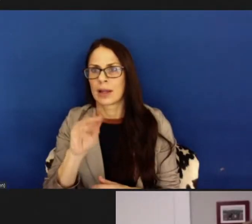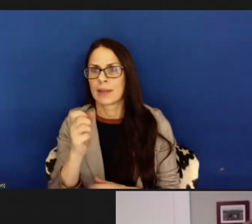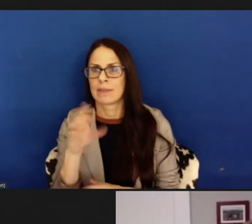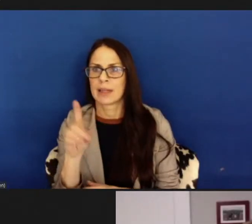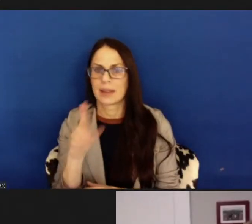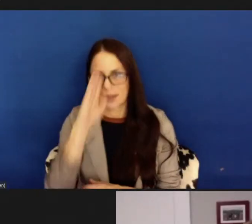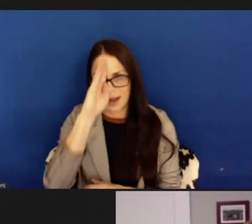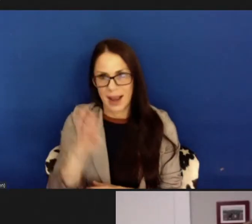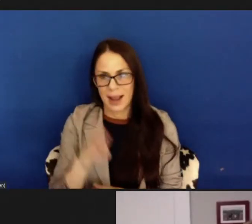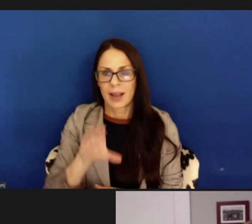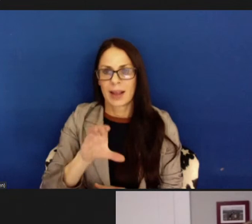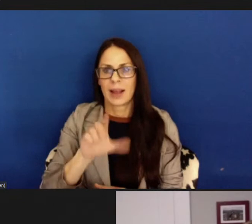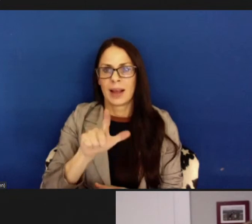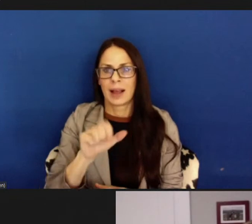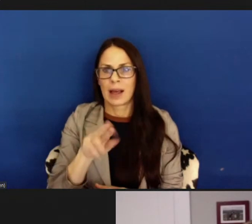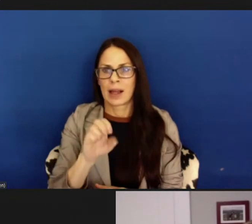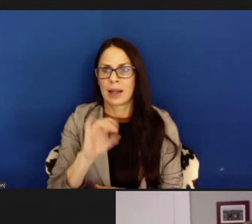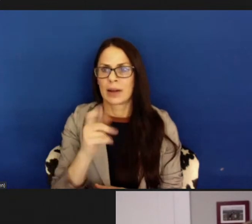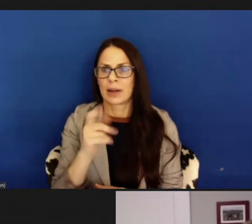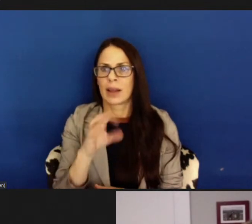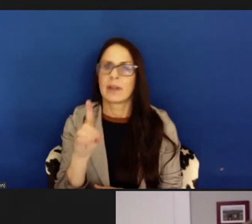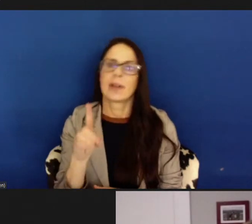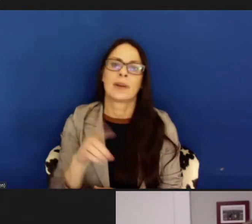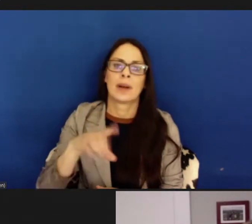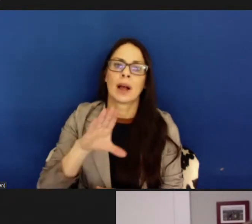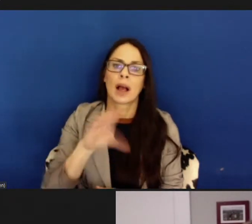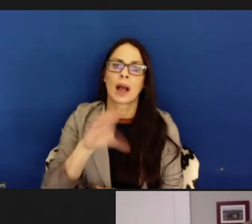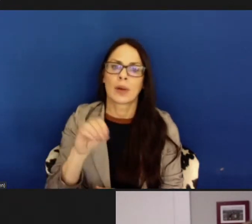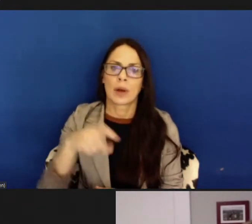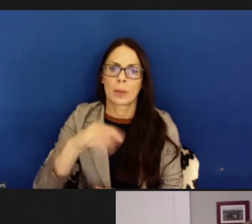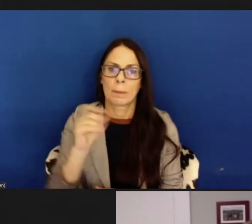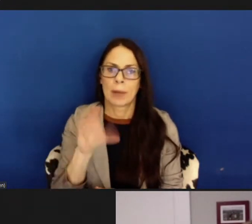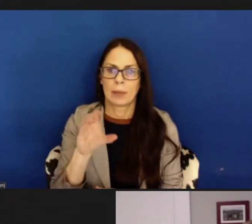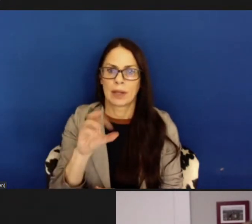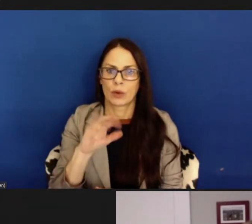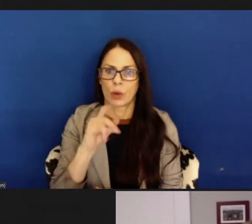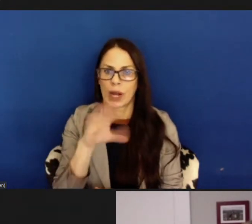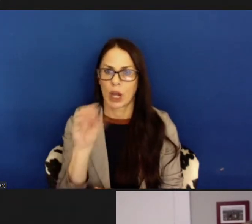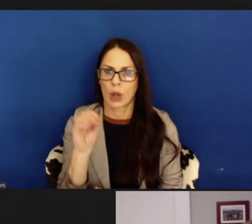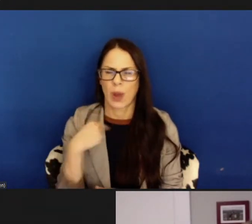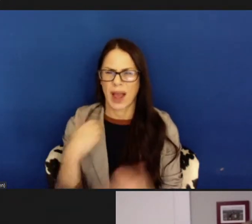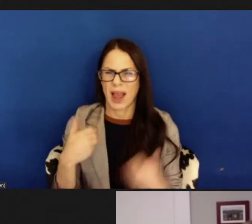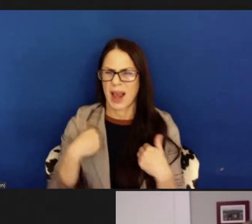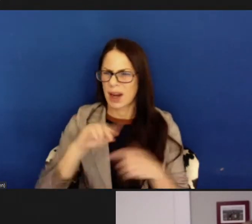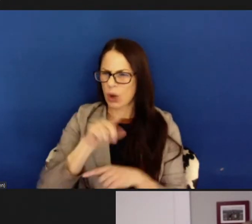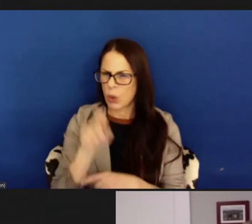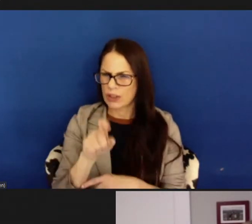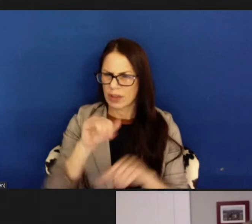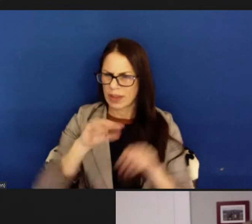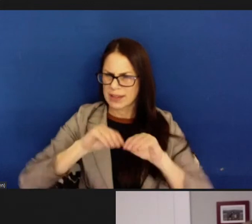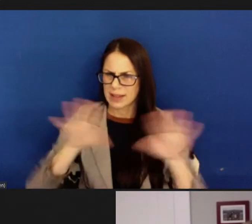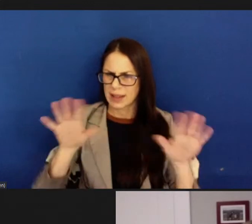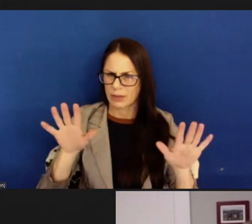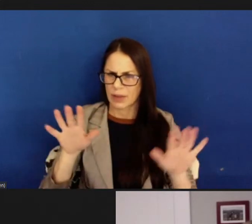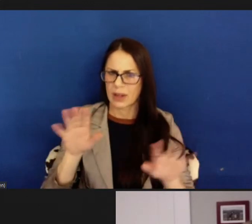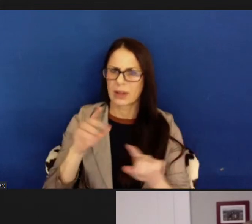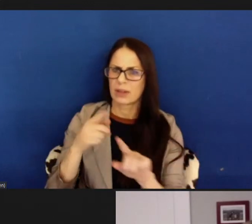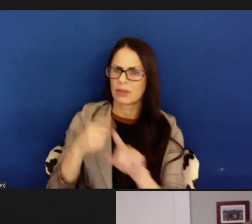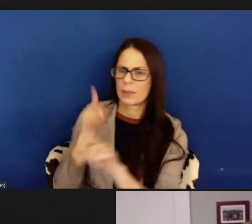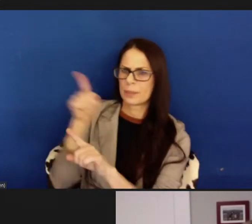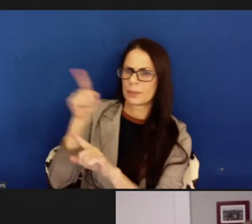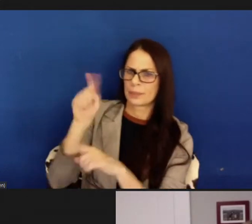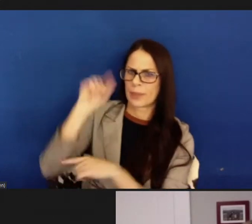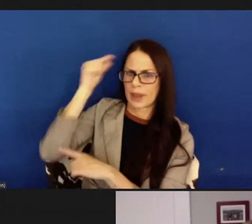Hi, Claire Cleveland, Colorado Public Radio. I actually just had a question that's kind of clarifying from the governor's